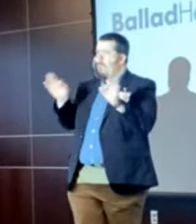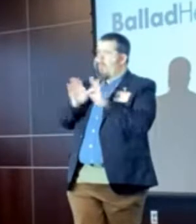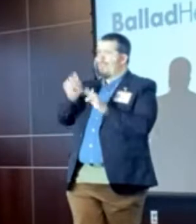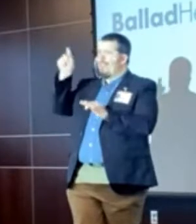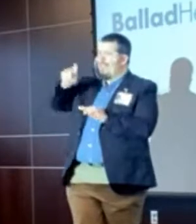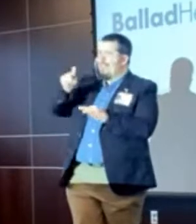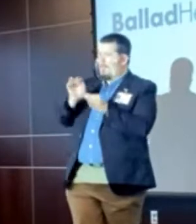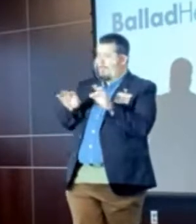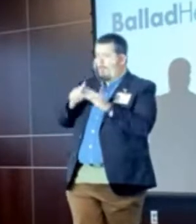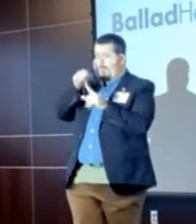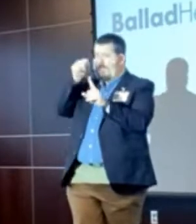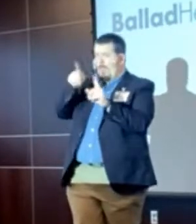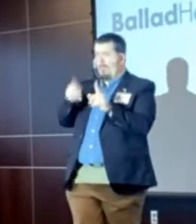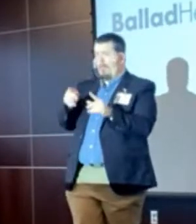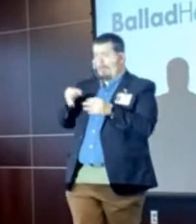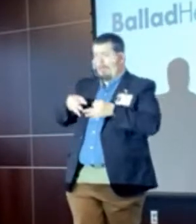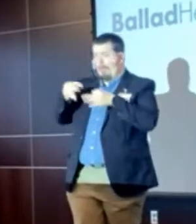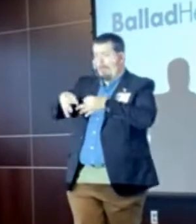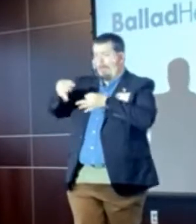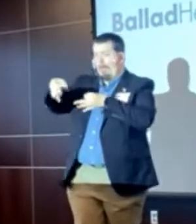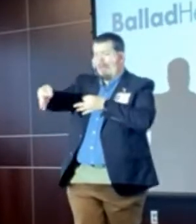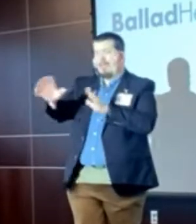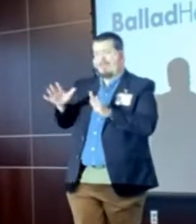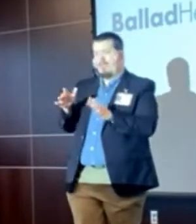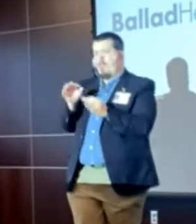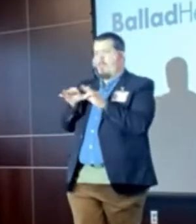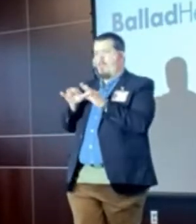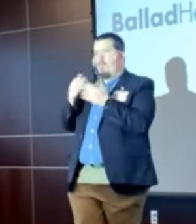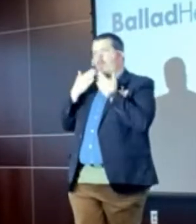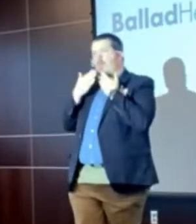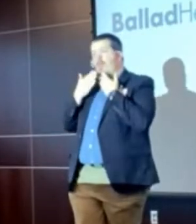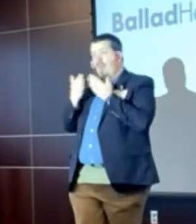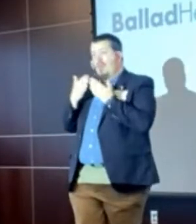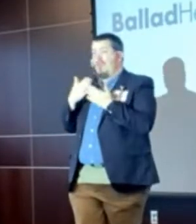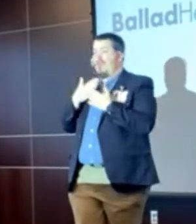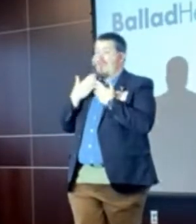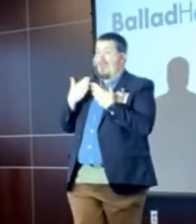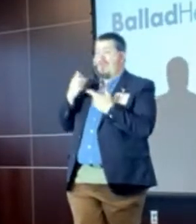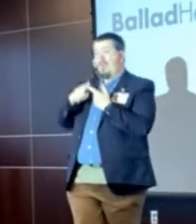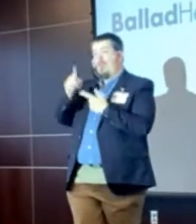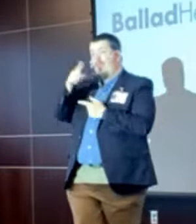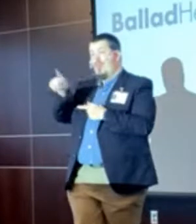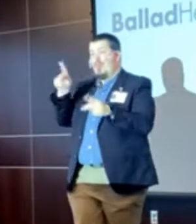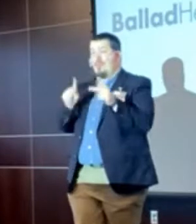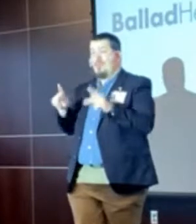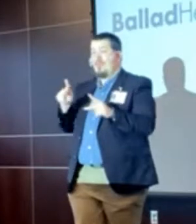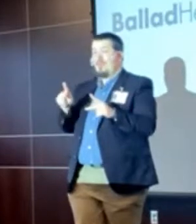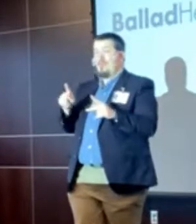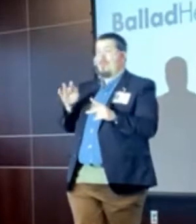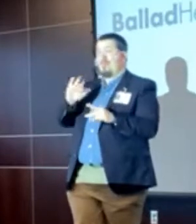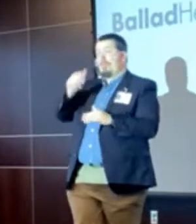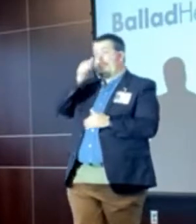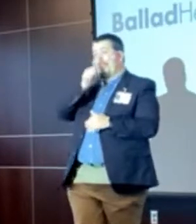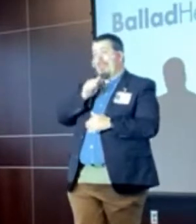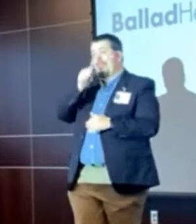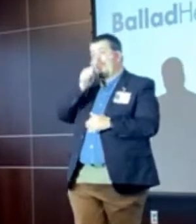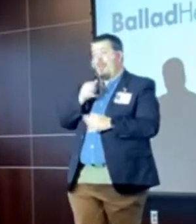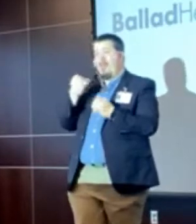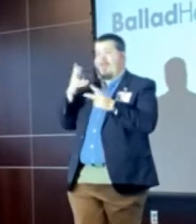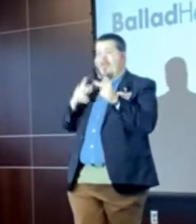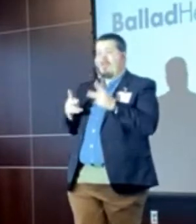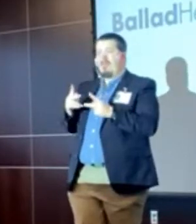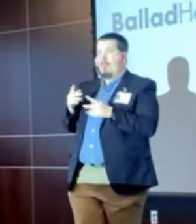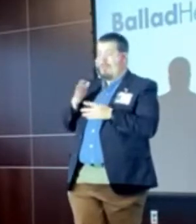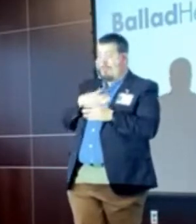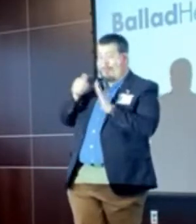the person who had to defer that. Now I just want to say thank you. I'm very grateful for the patients that many people have had in